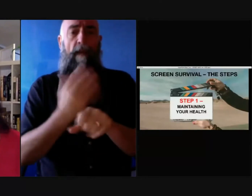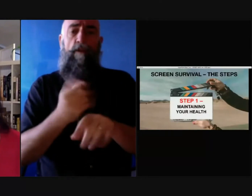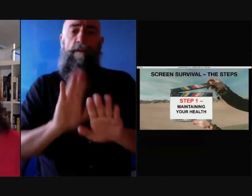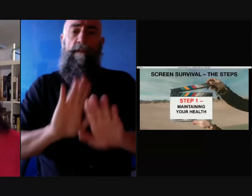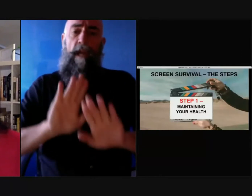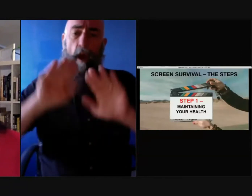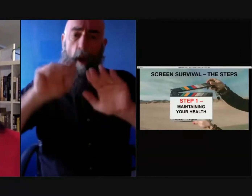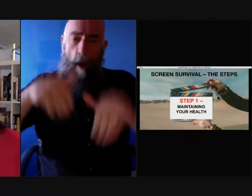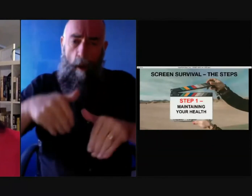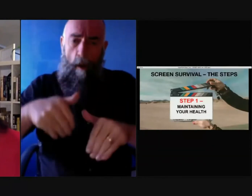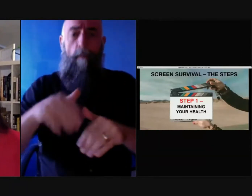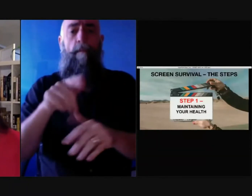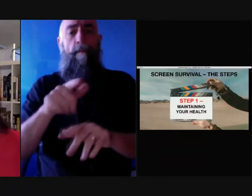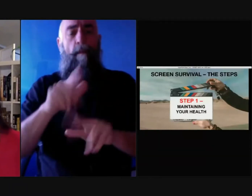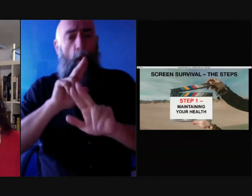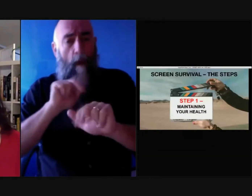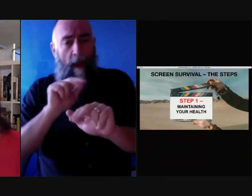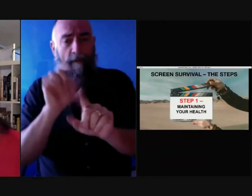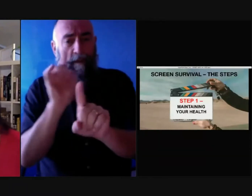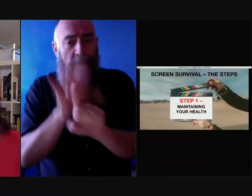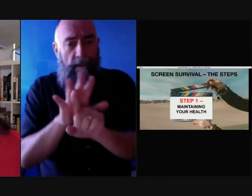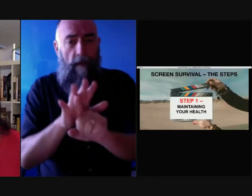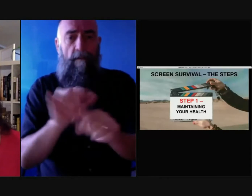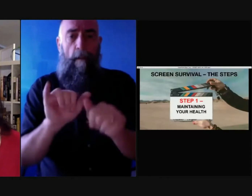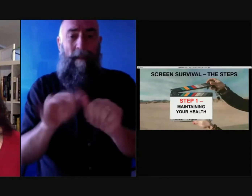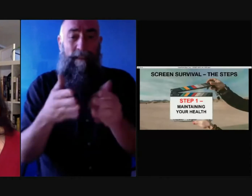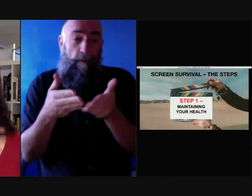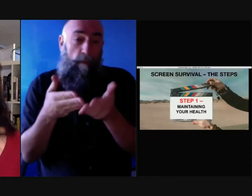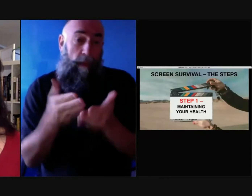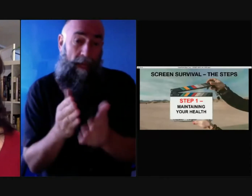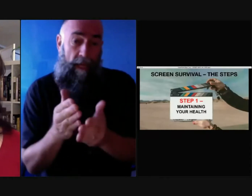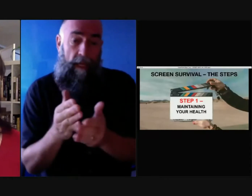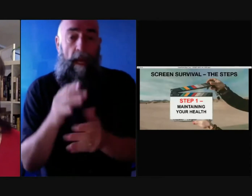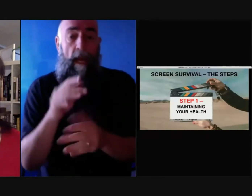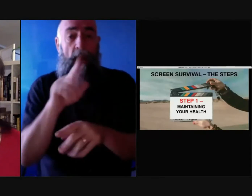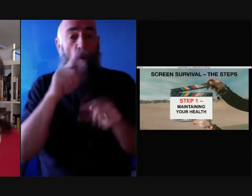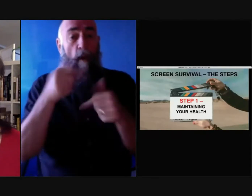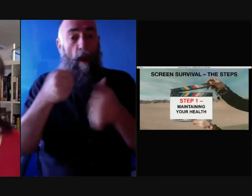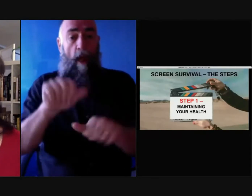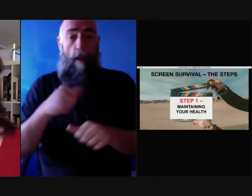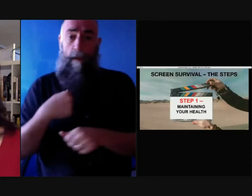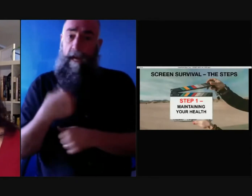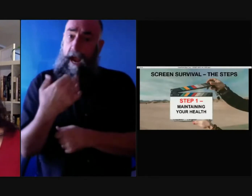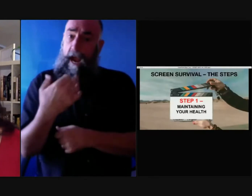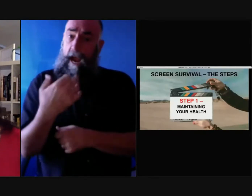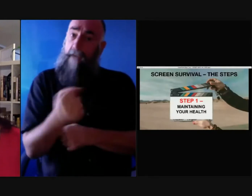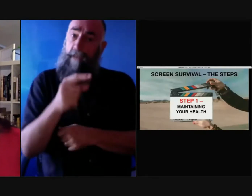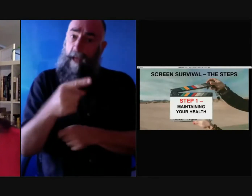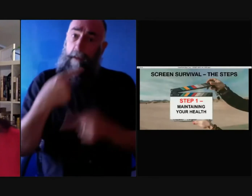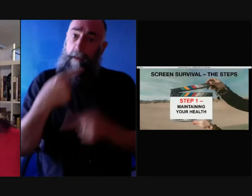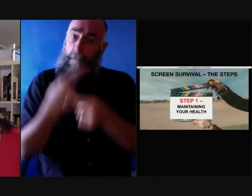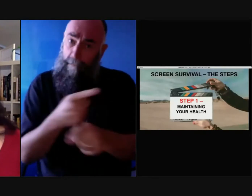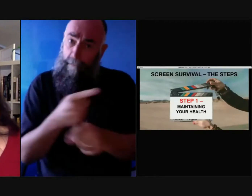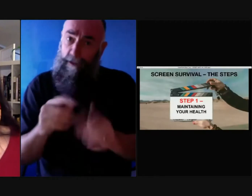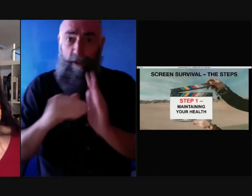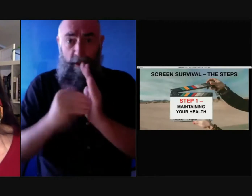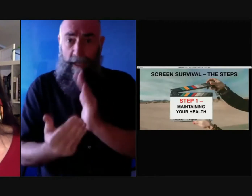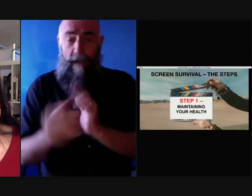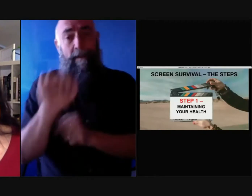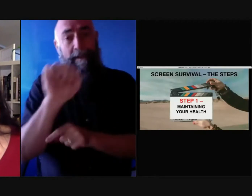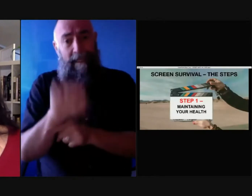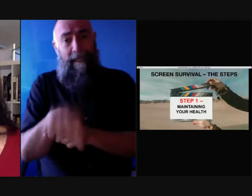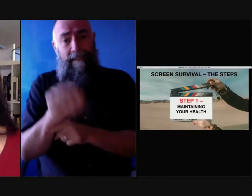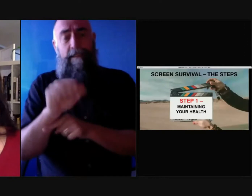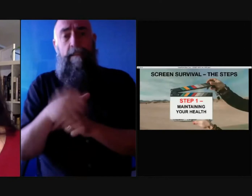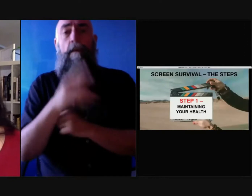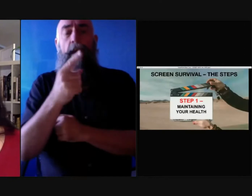that you are protecting yourself as best you can. And I think we've all got that message by now. I sincerely hope so. Although the woman that bumped